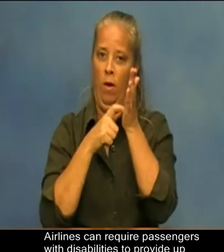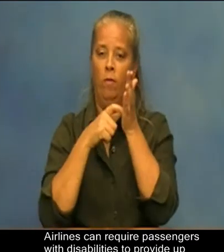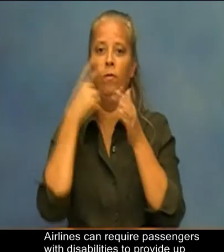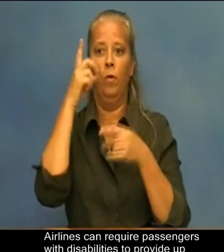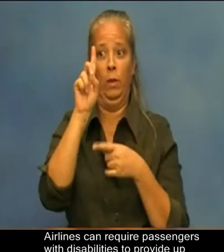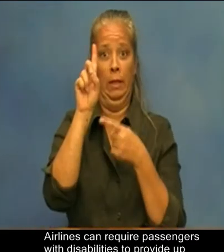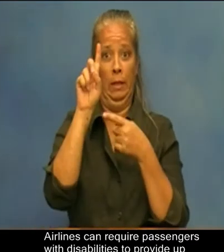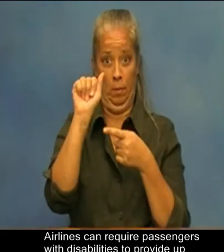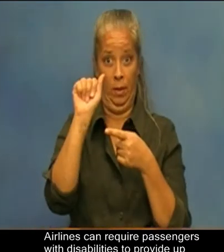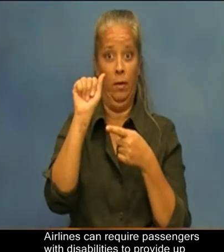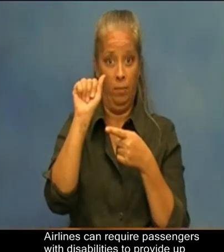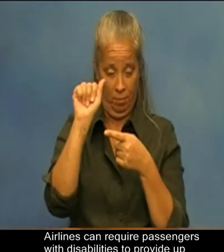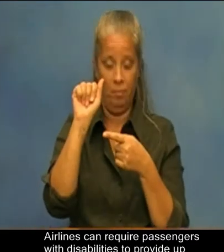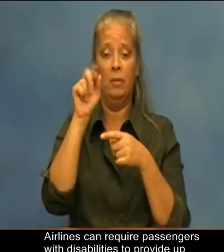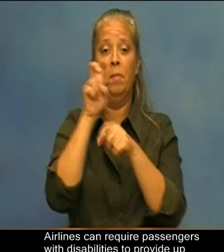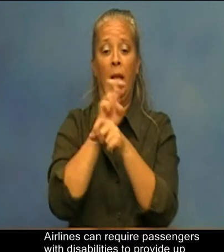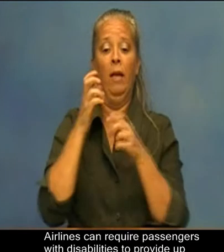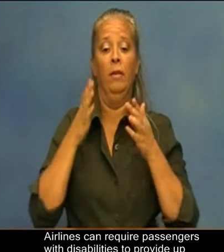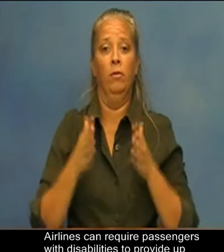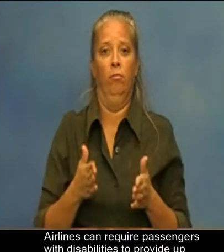up to 48 hours advance notice.